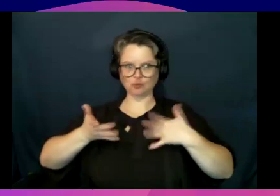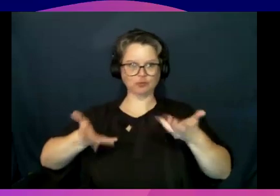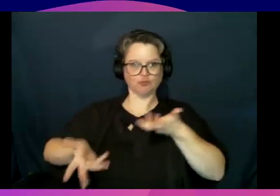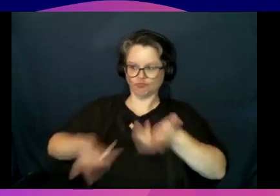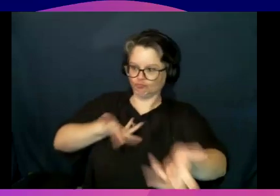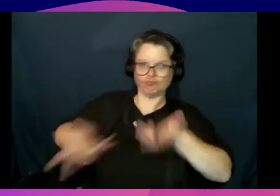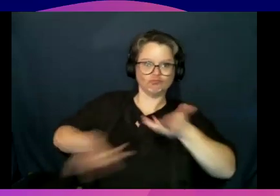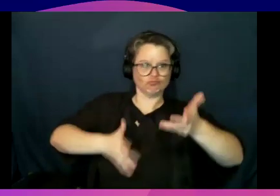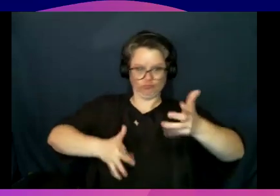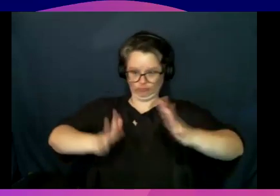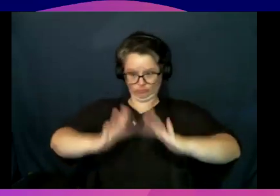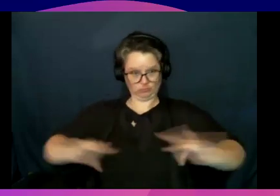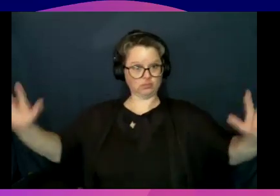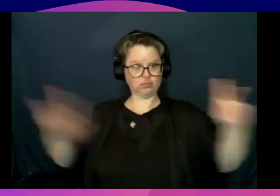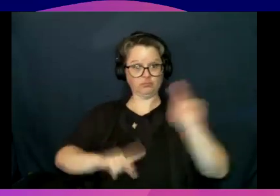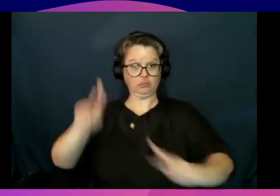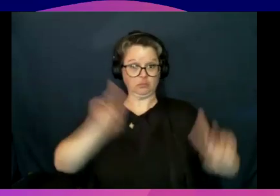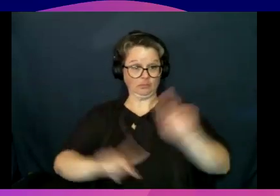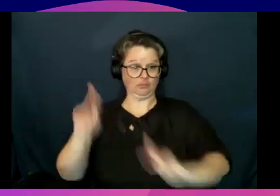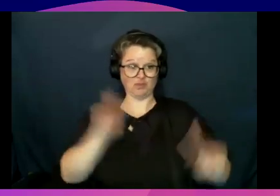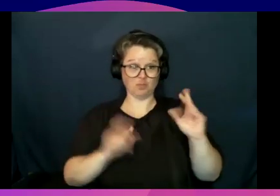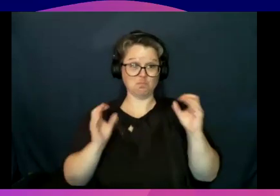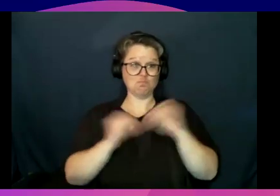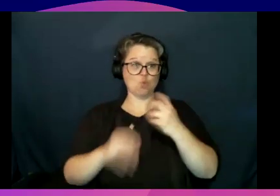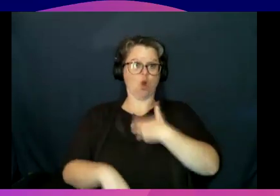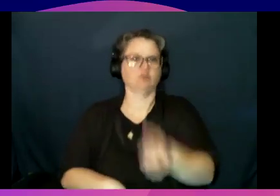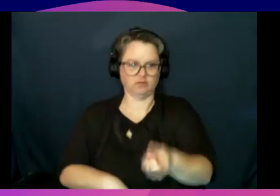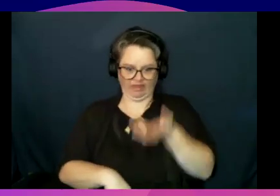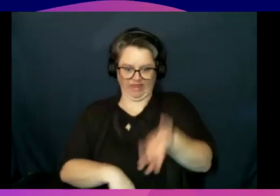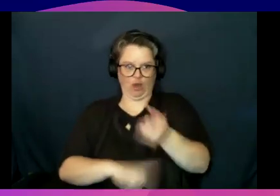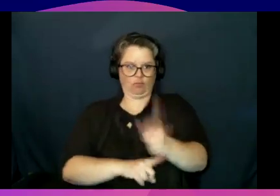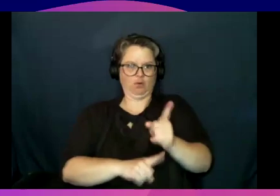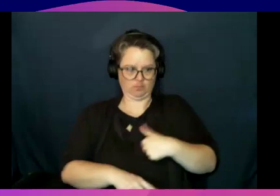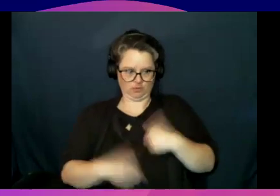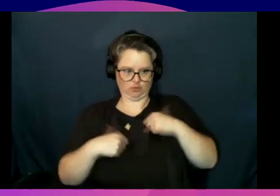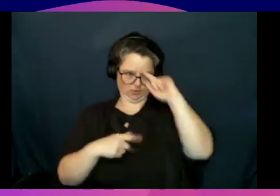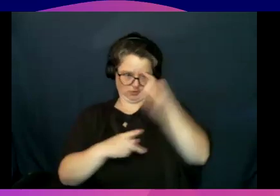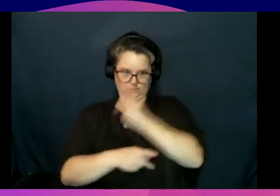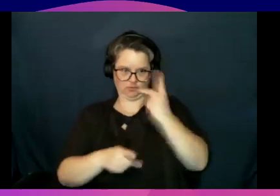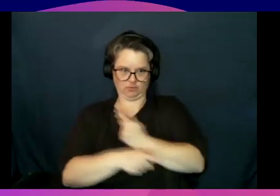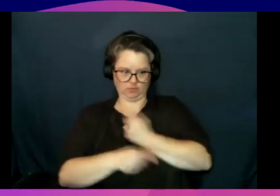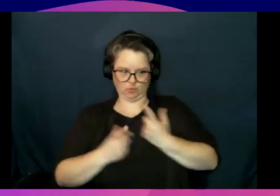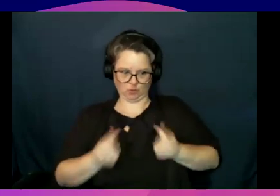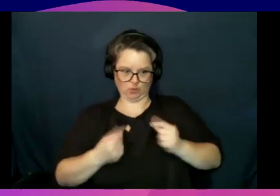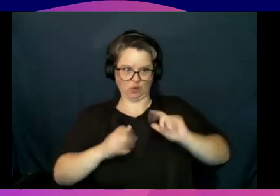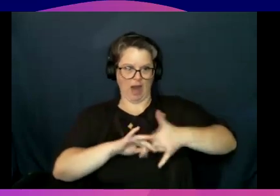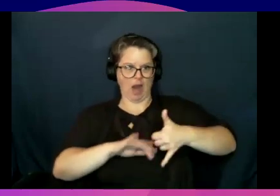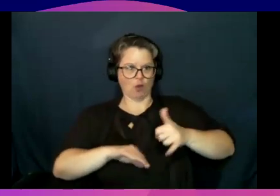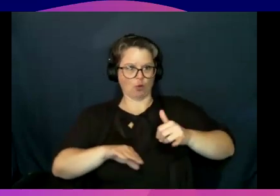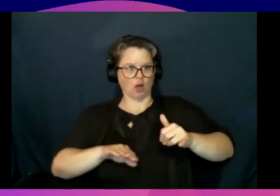everybody is well suited to it. So I would say, that's a huge gap in our sector, is just